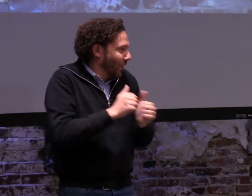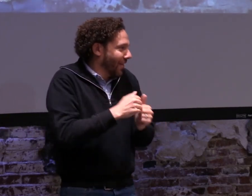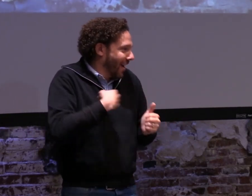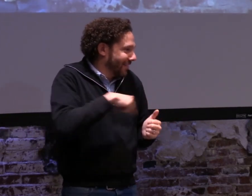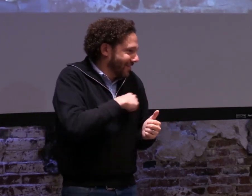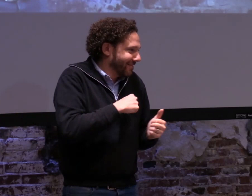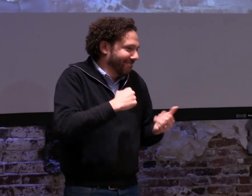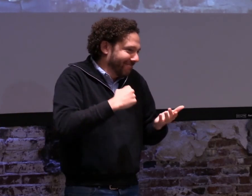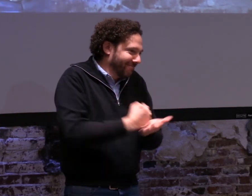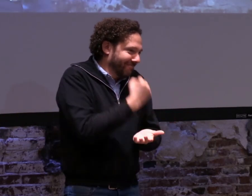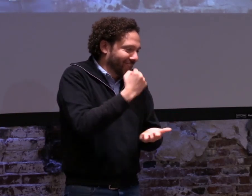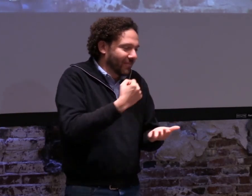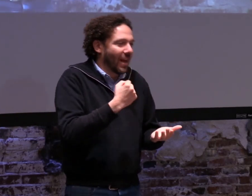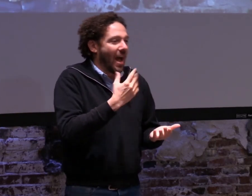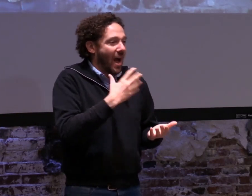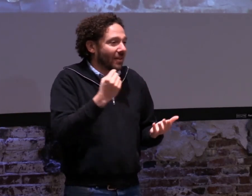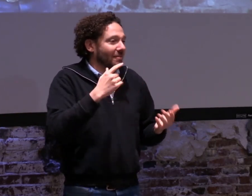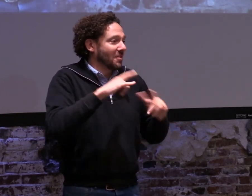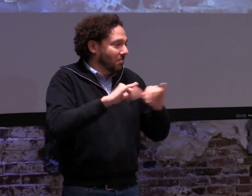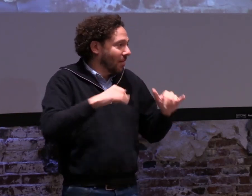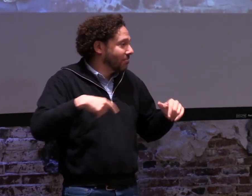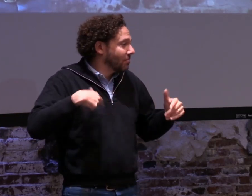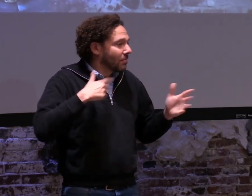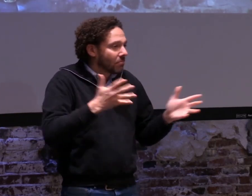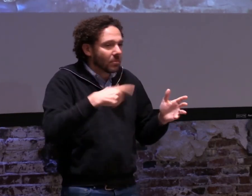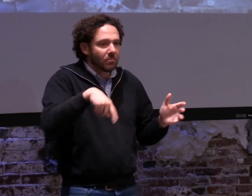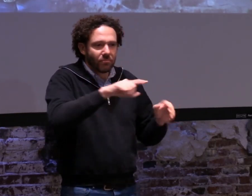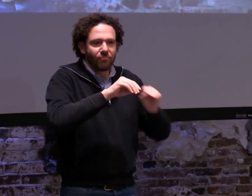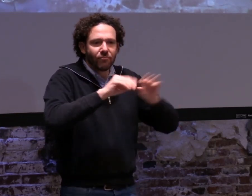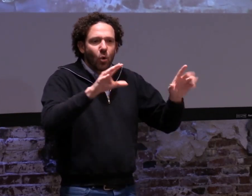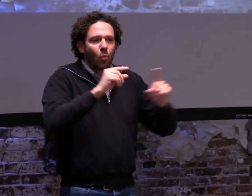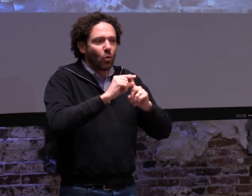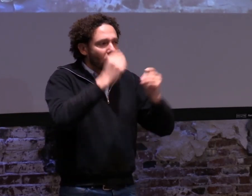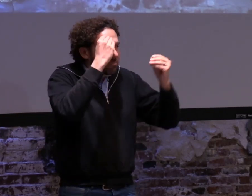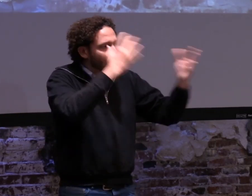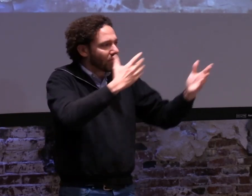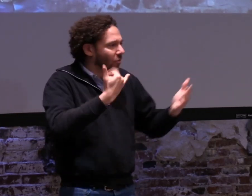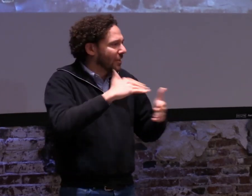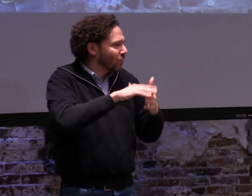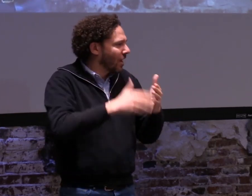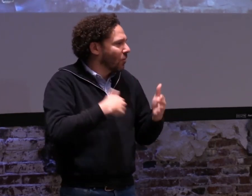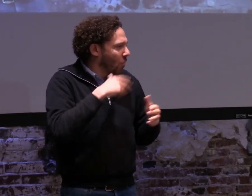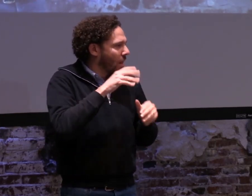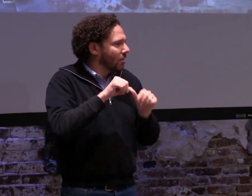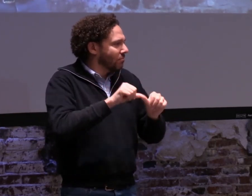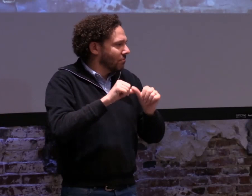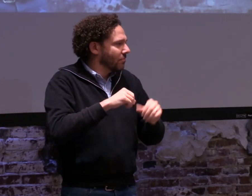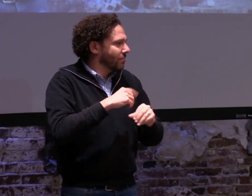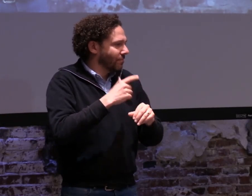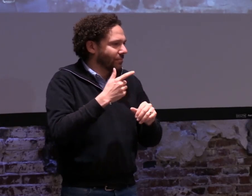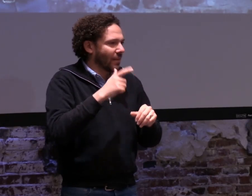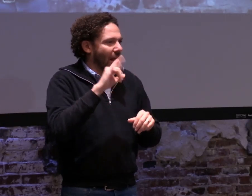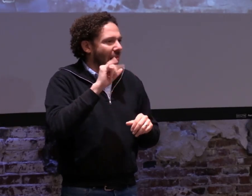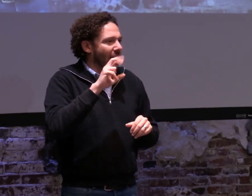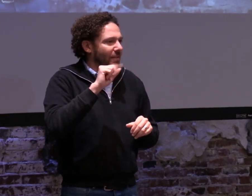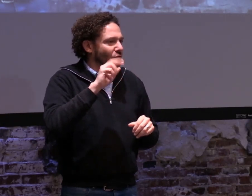you who have been with us that are not here, there are many that are not, wish that you could be. But we can take this information back to where we come